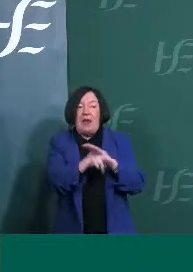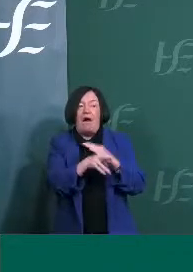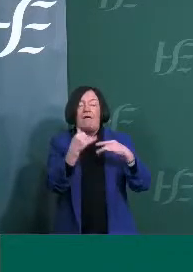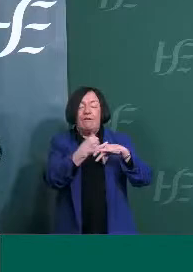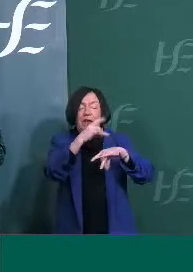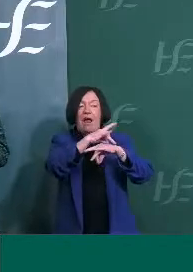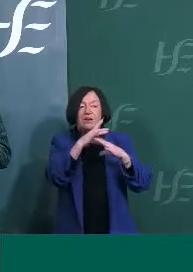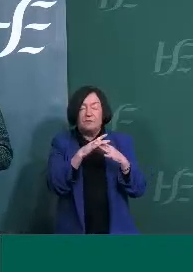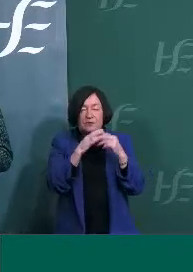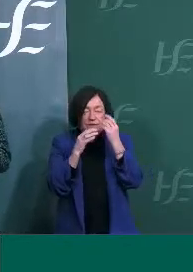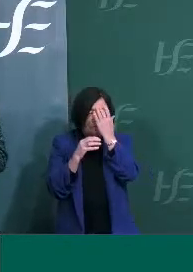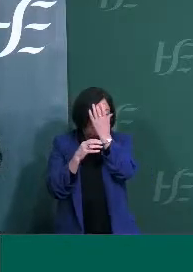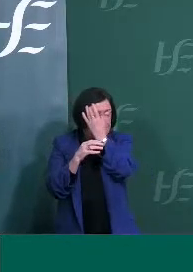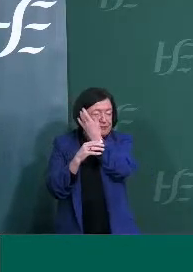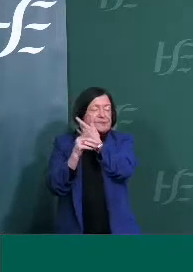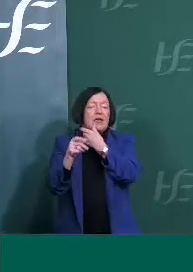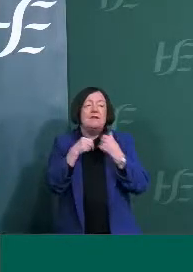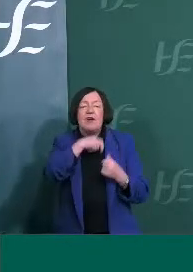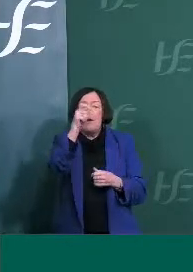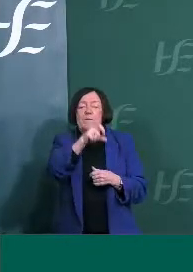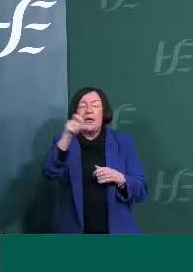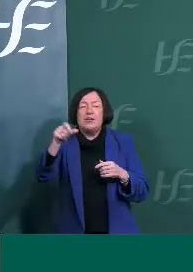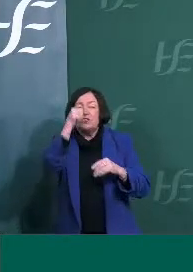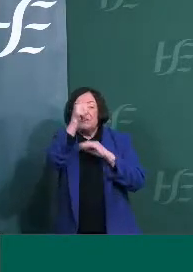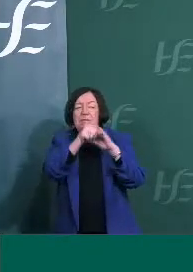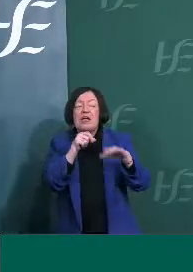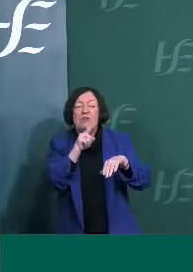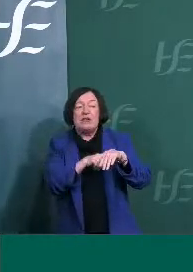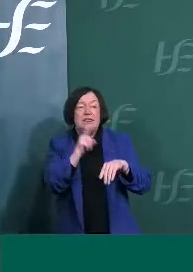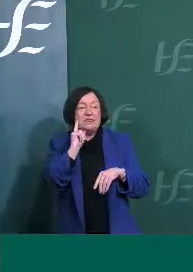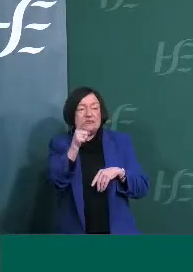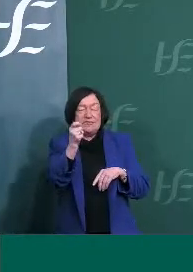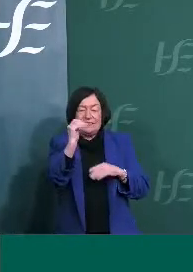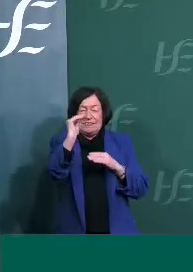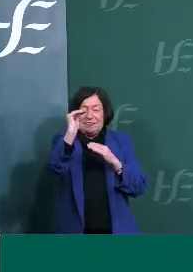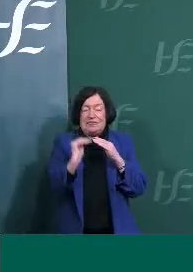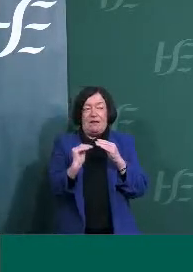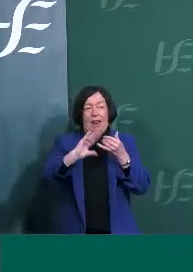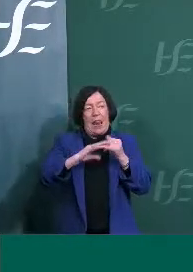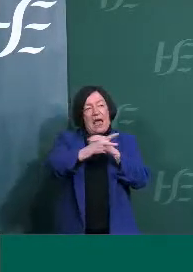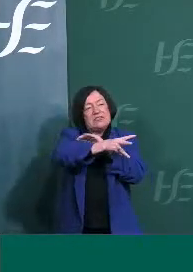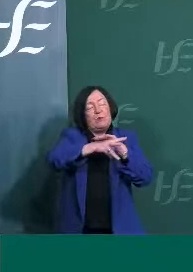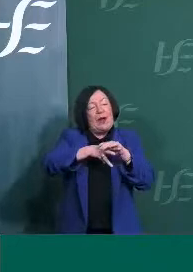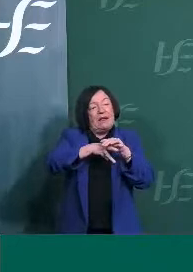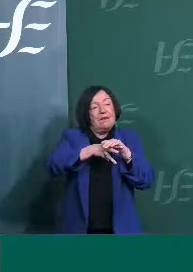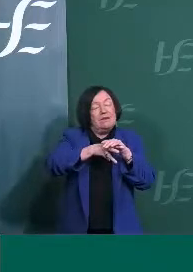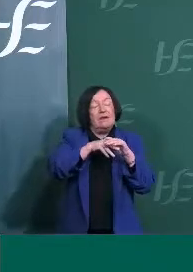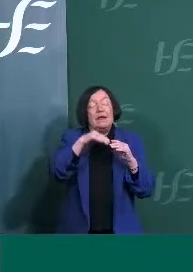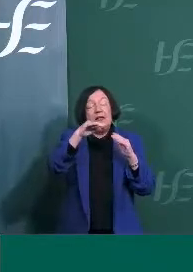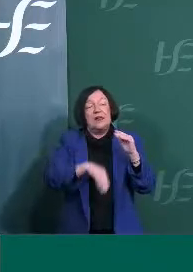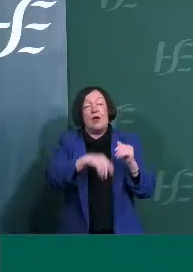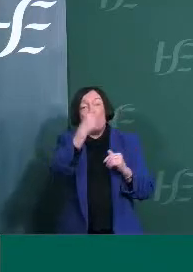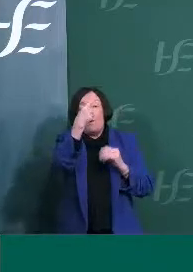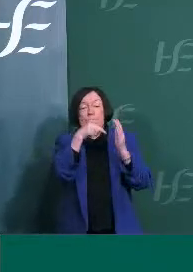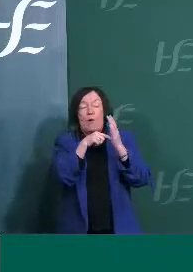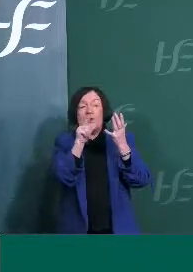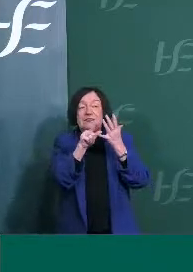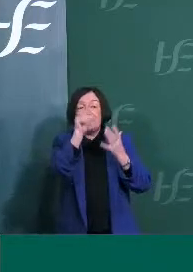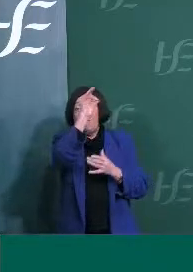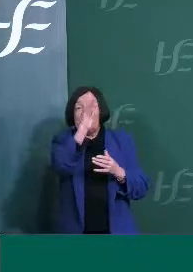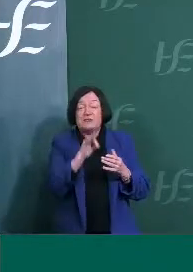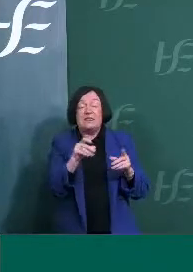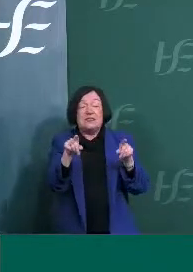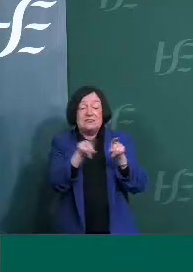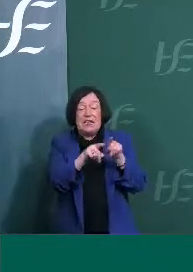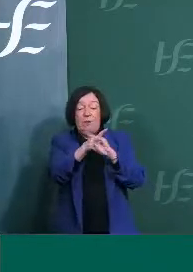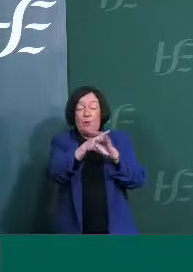hospital. In terms of our patient experience time, we can see that that's just down slightly on the last week and down 1.7% on the same week